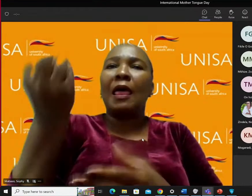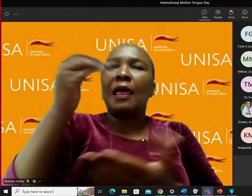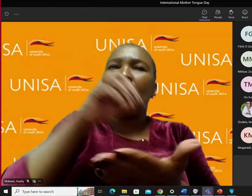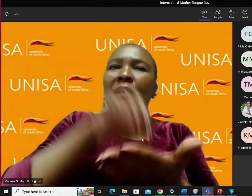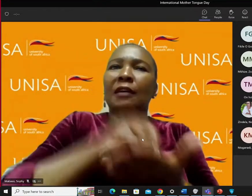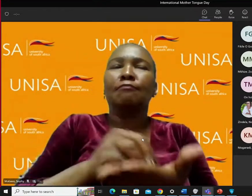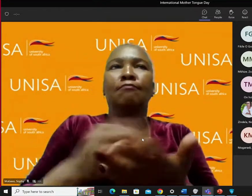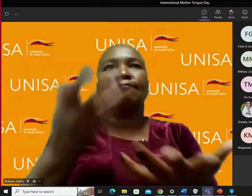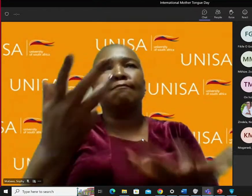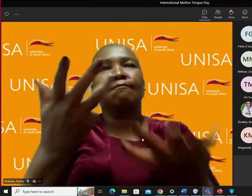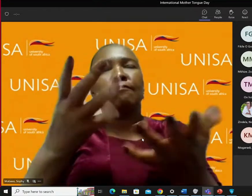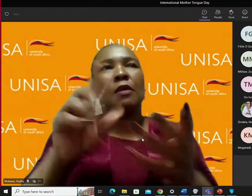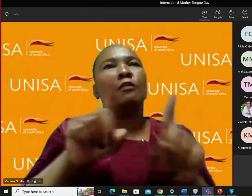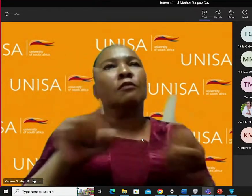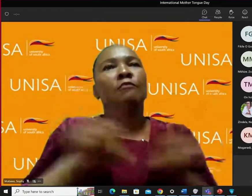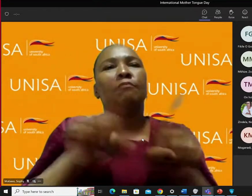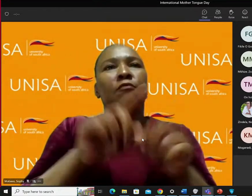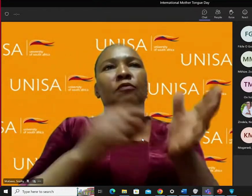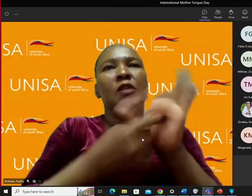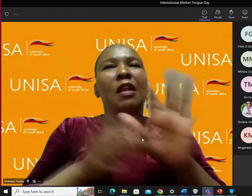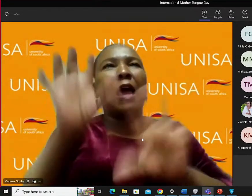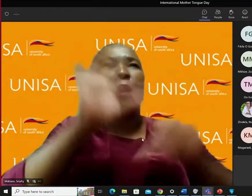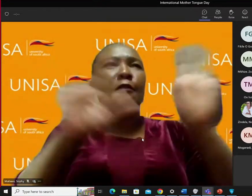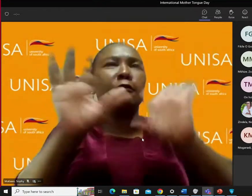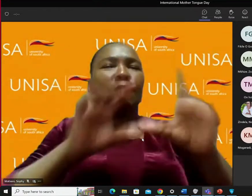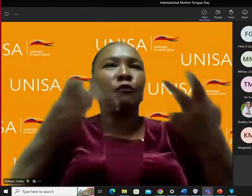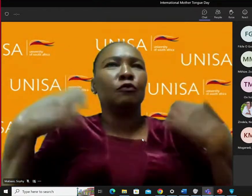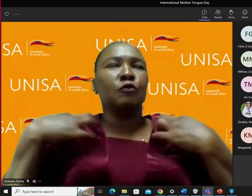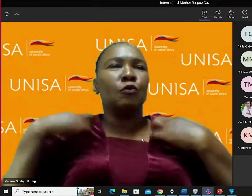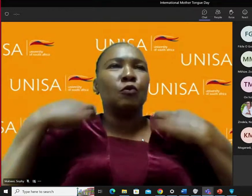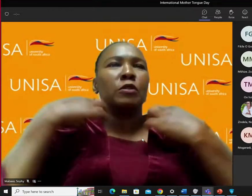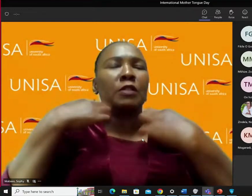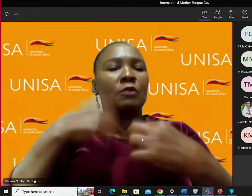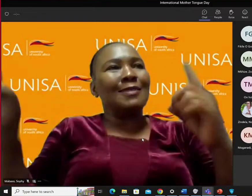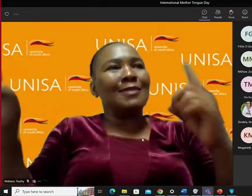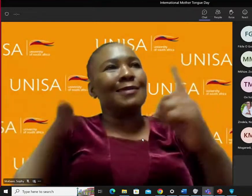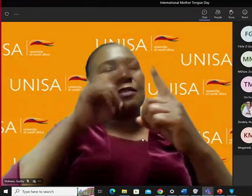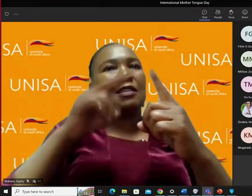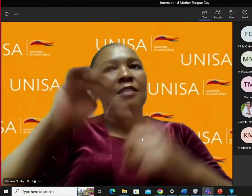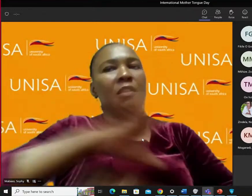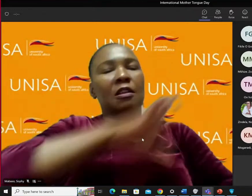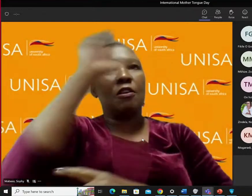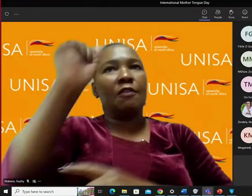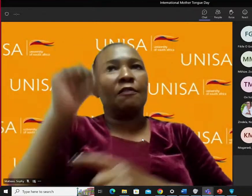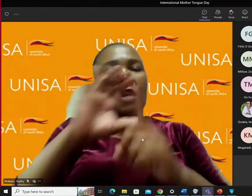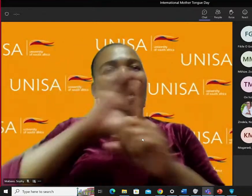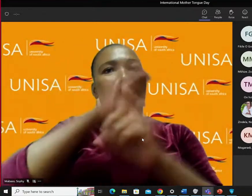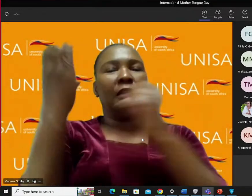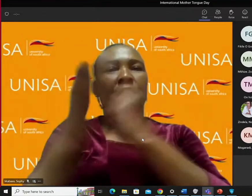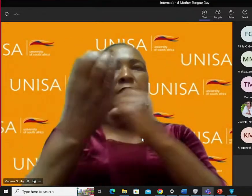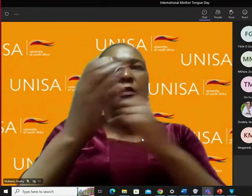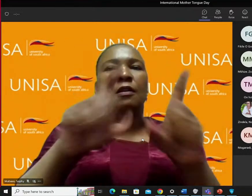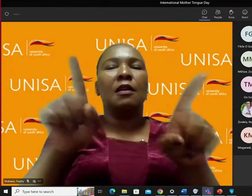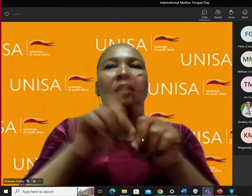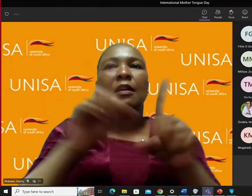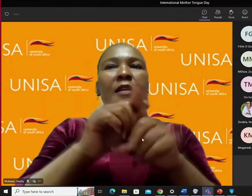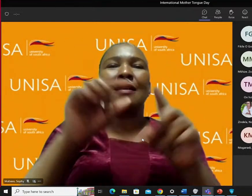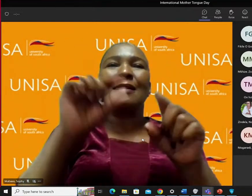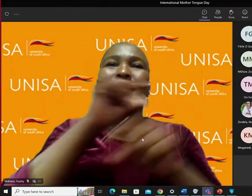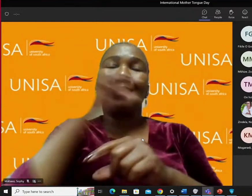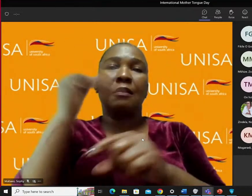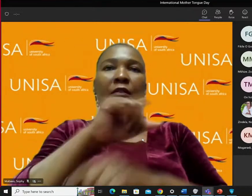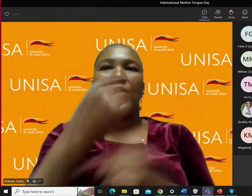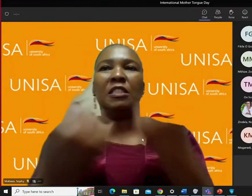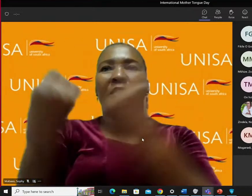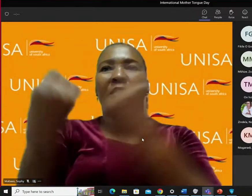for instance, for all of the colorful clothing items that we see in our South African cultures. A term for each of those items can